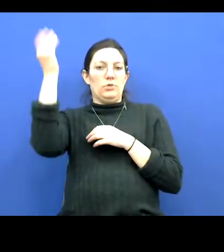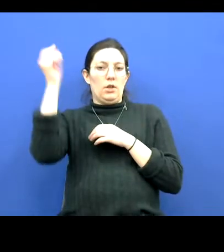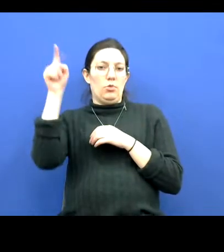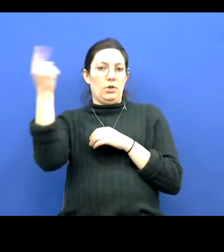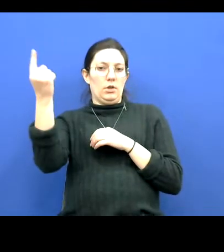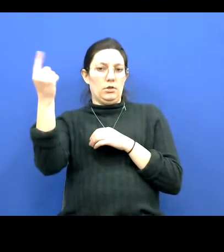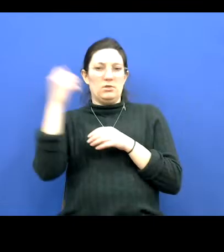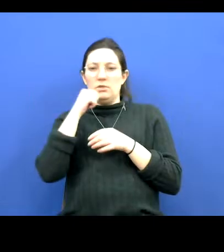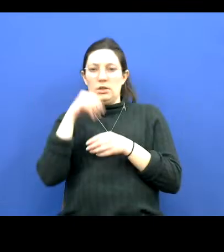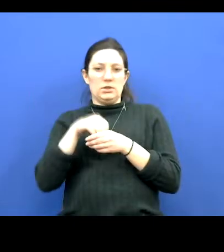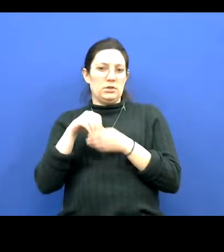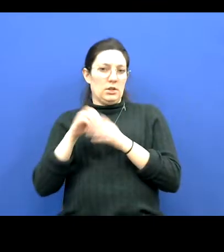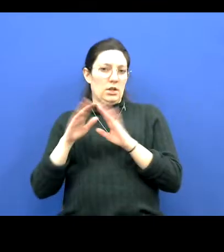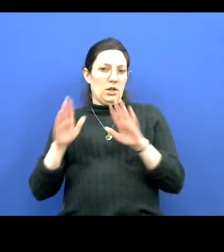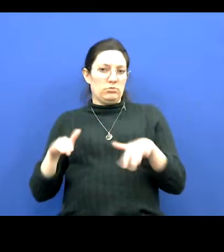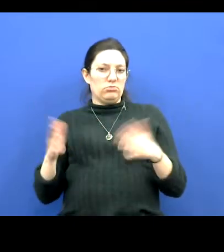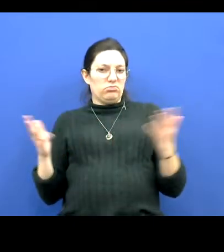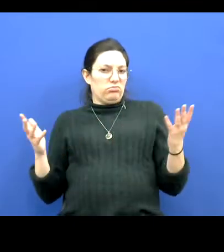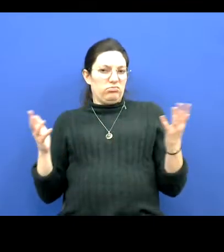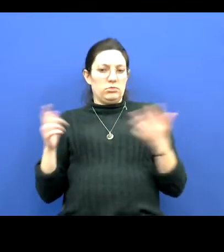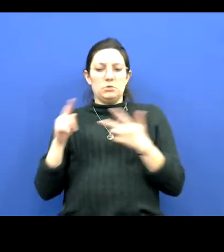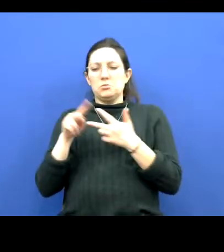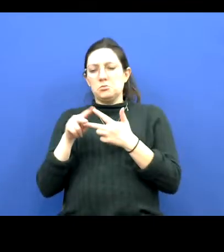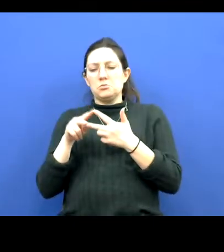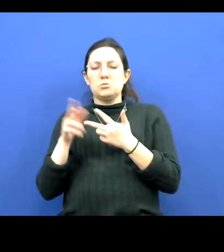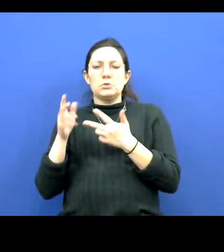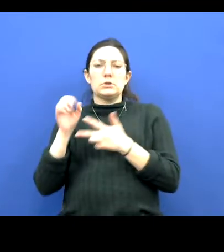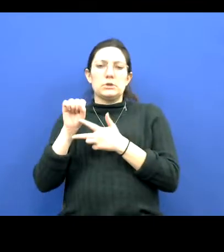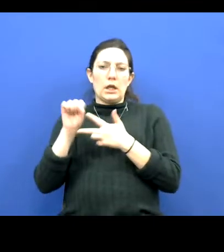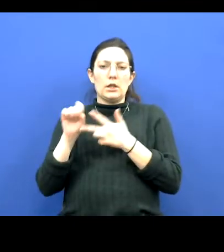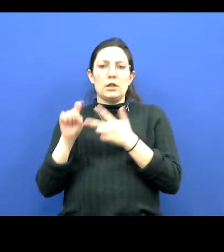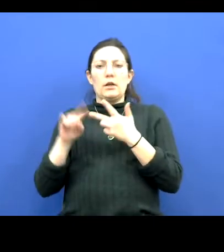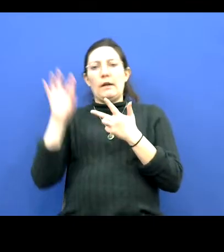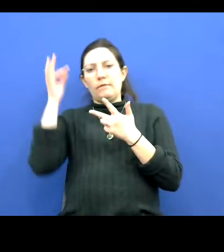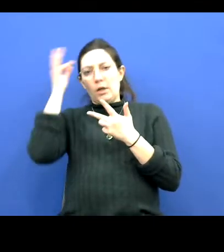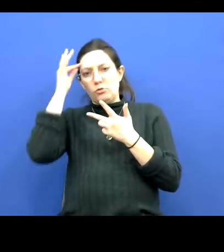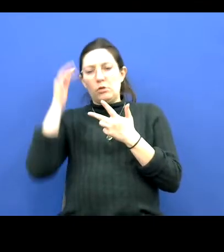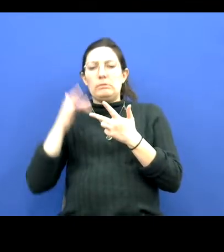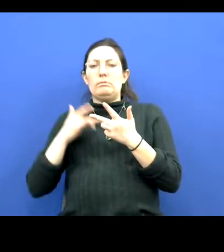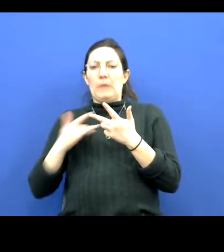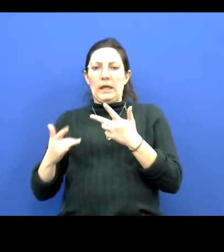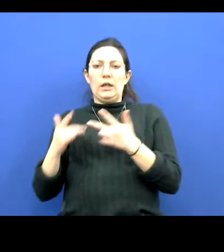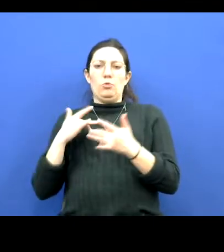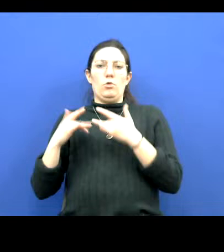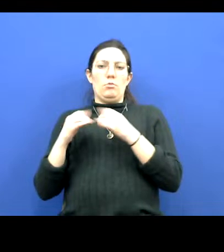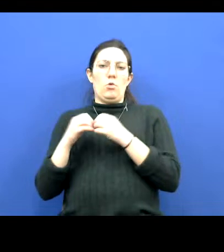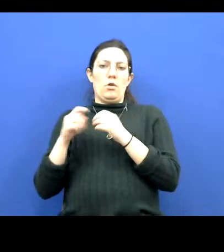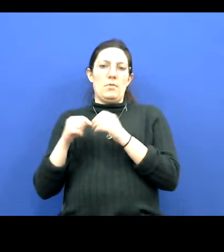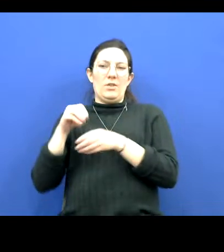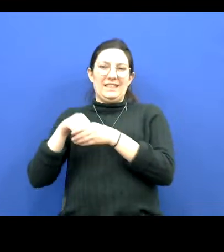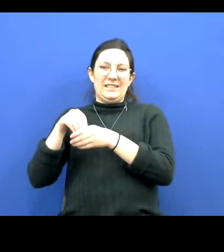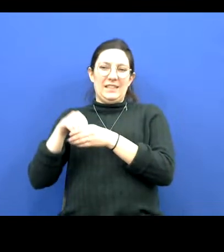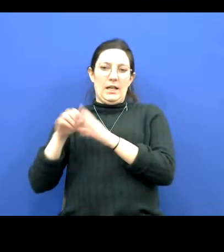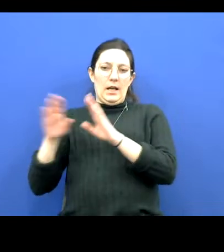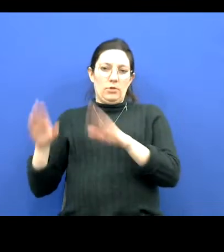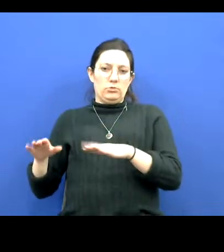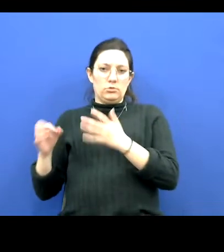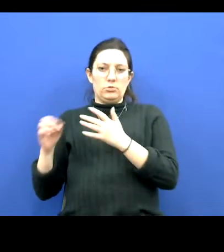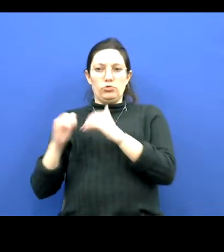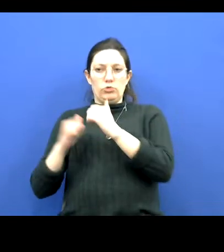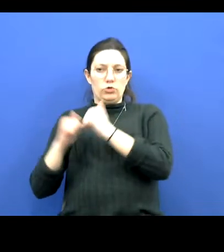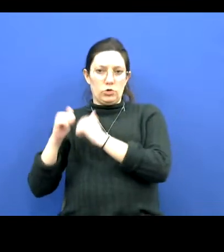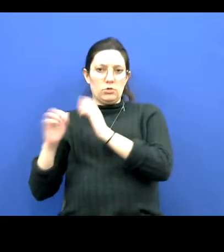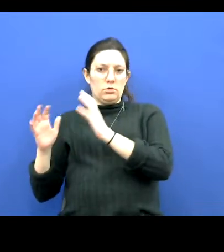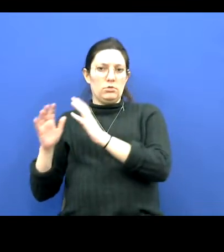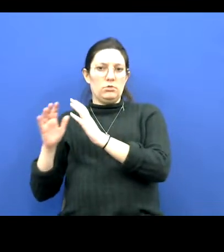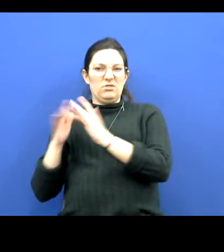interior. The state and federal typically also are concerned with the interior of the structure as well. But so one